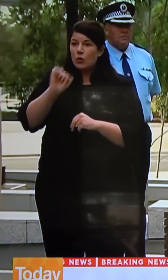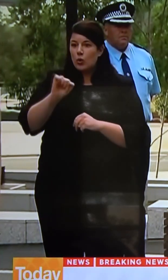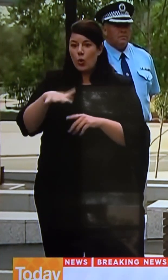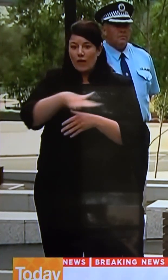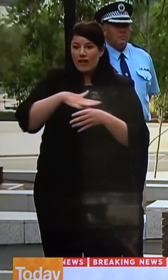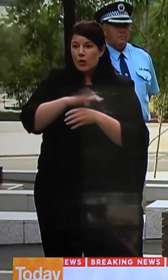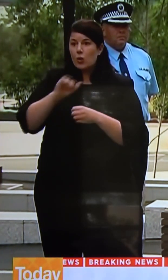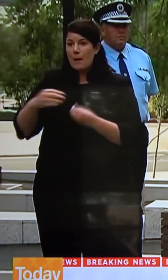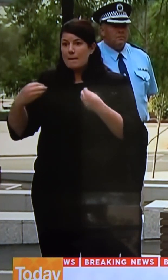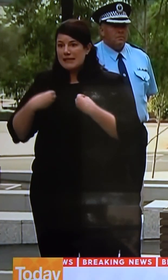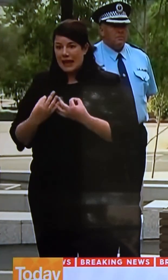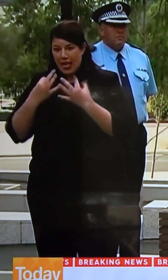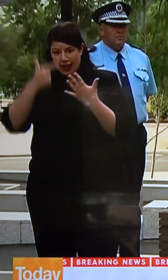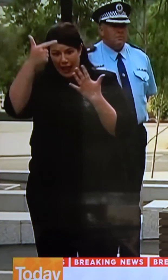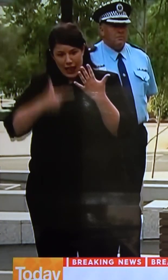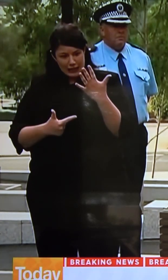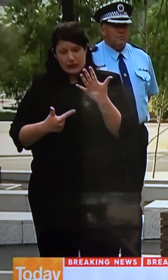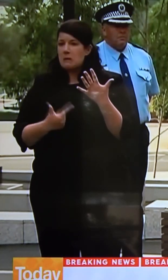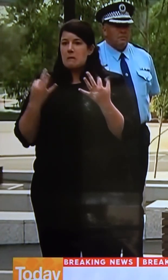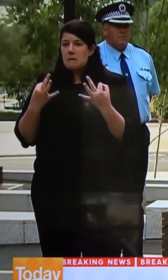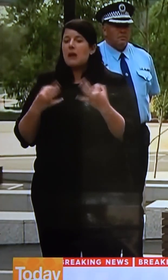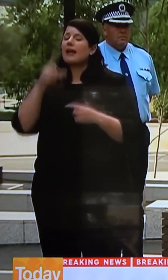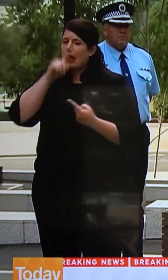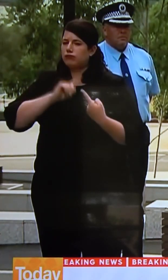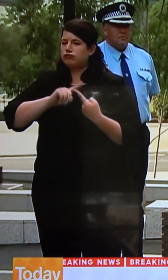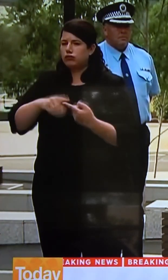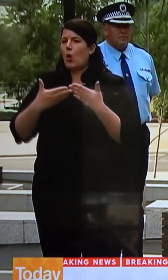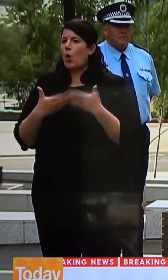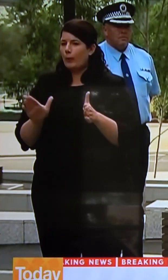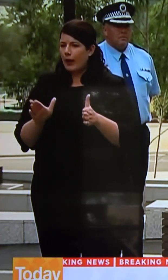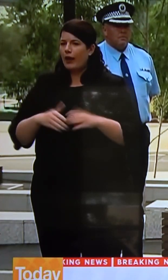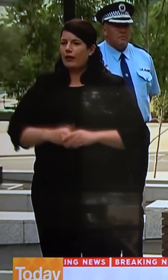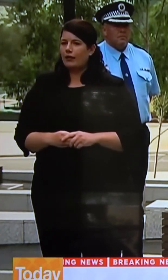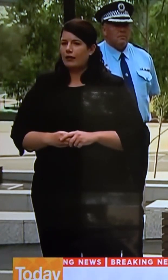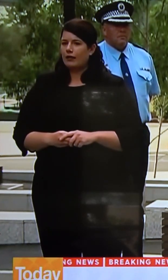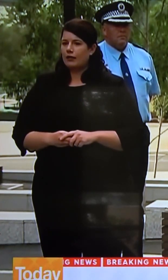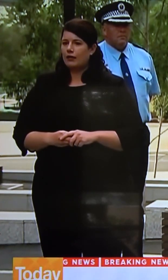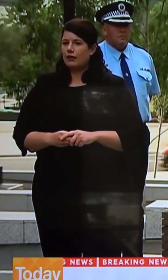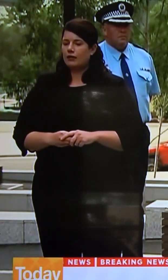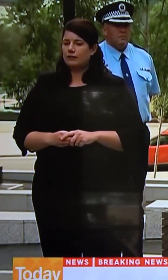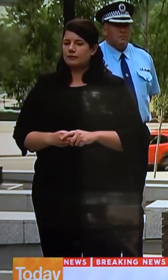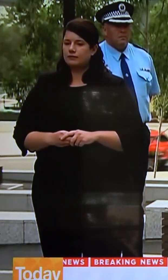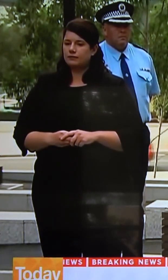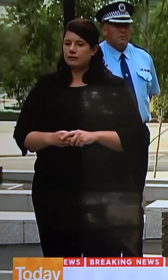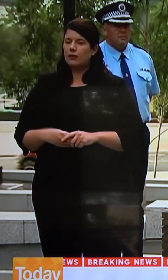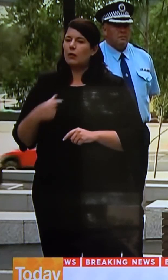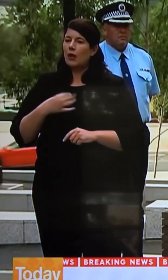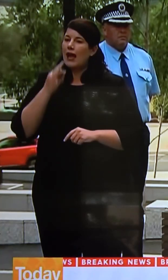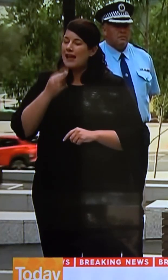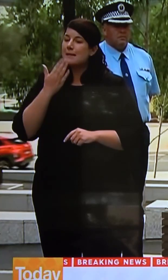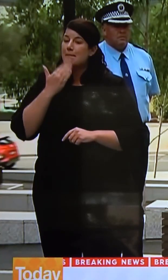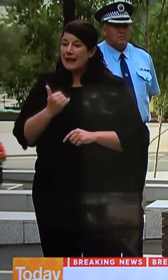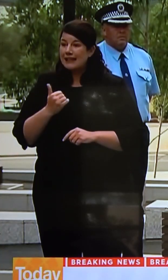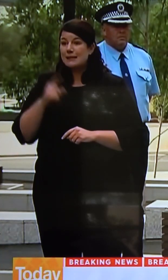your business is not on that list, you can continue to operate. However, we do recommend, where possible, that people work from